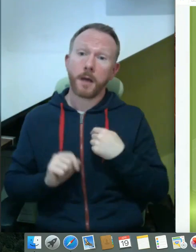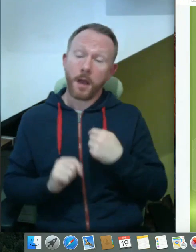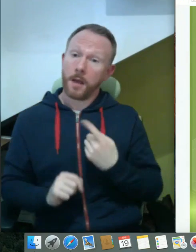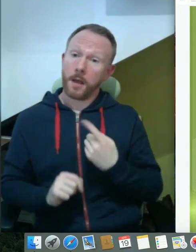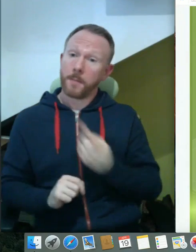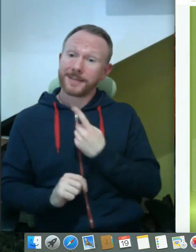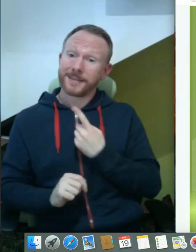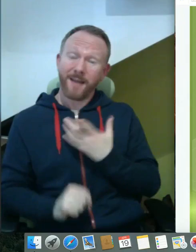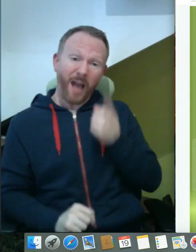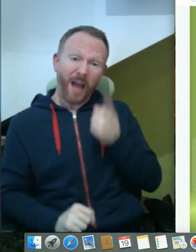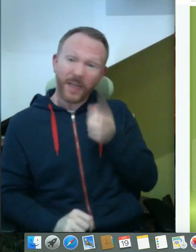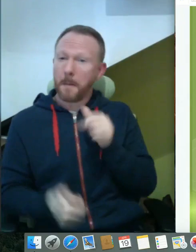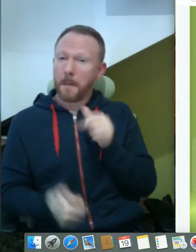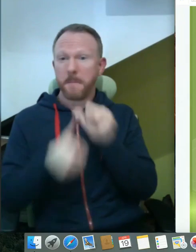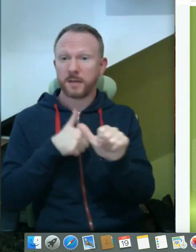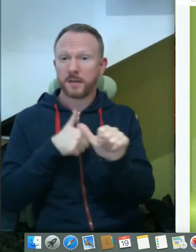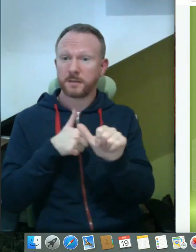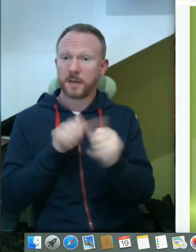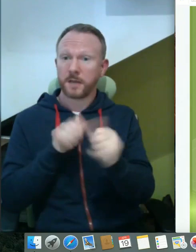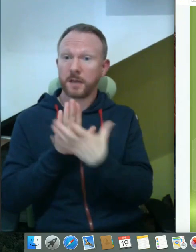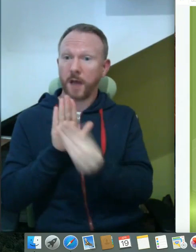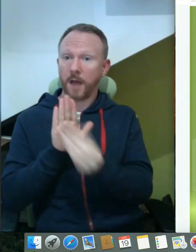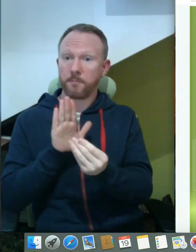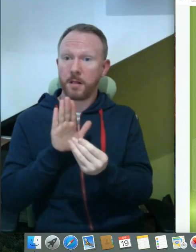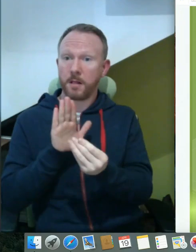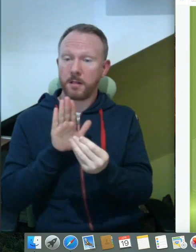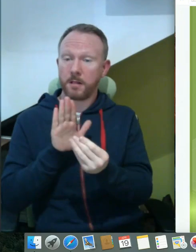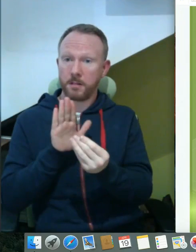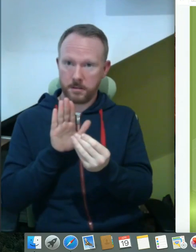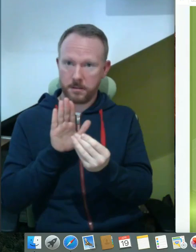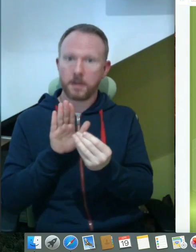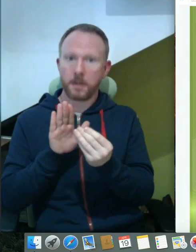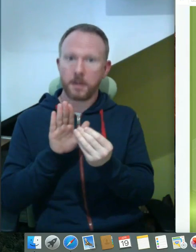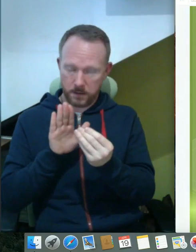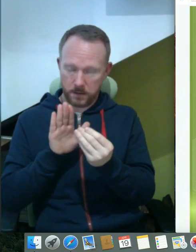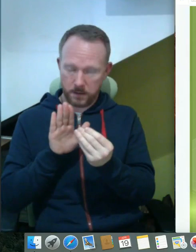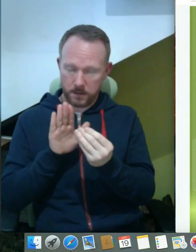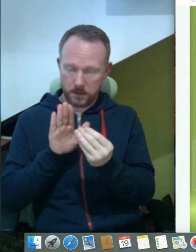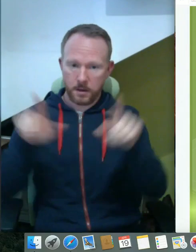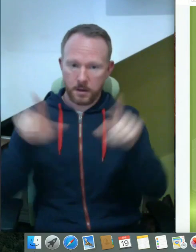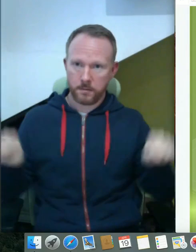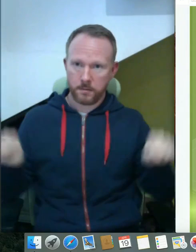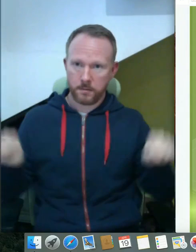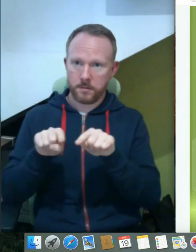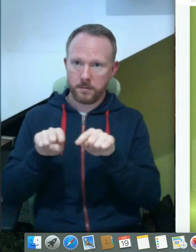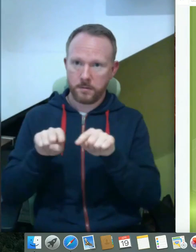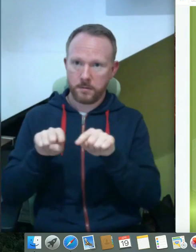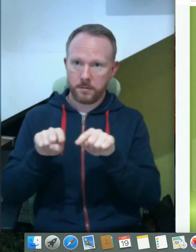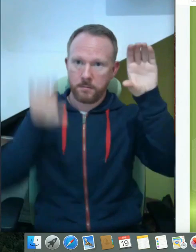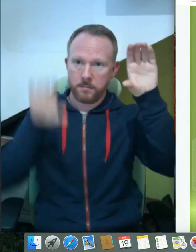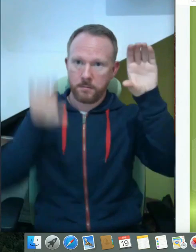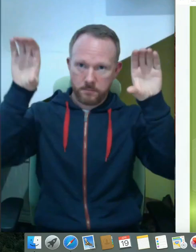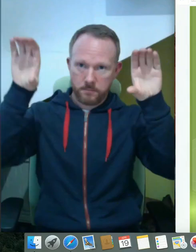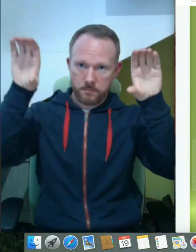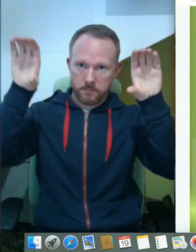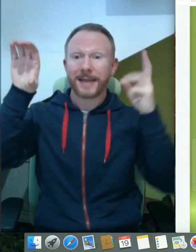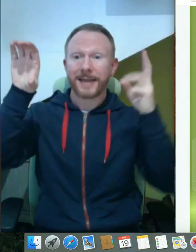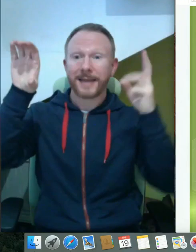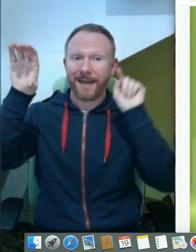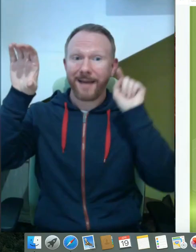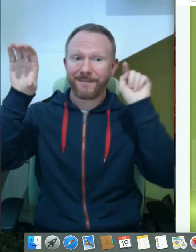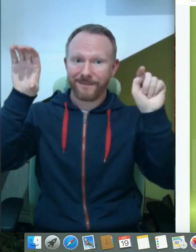personally seen, where both the interpreter and deaf individual are